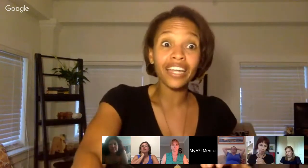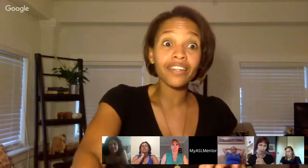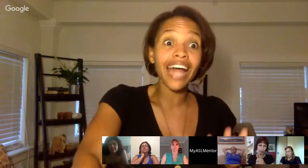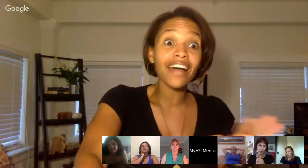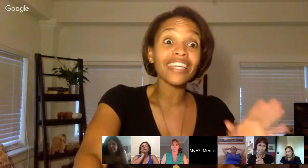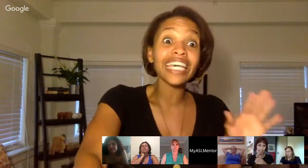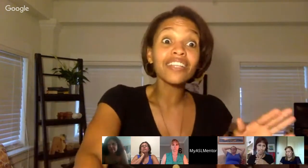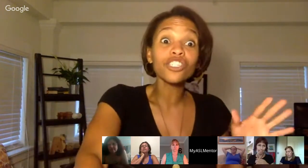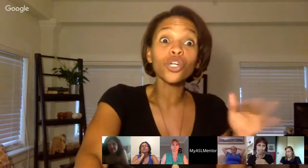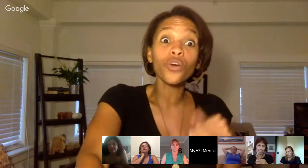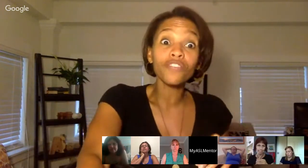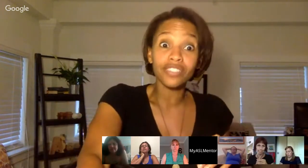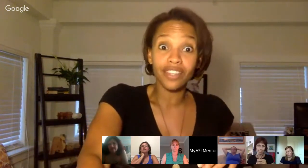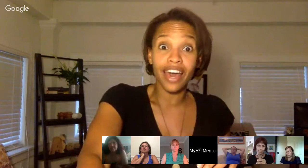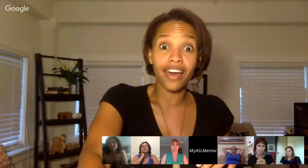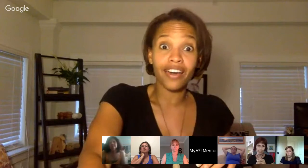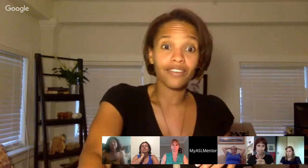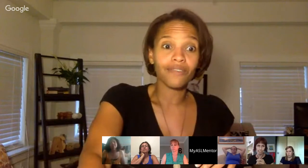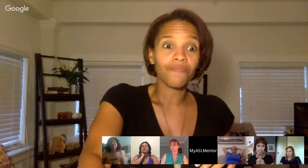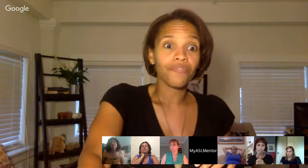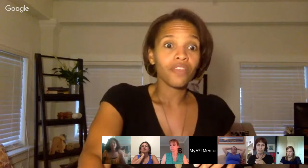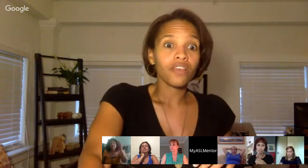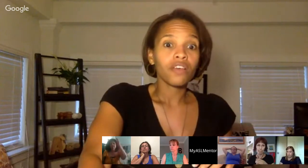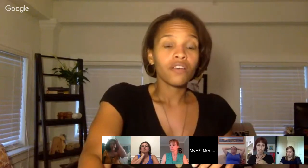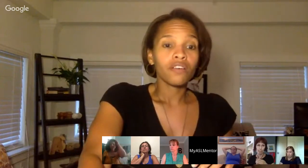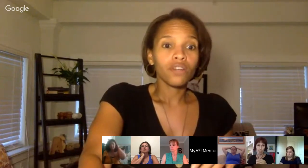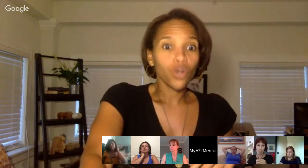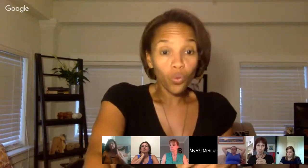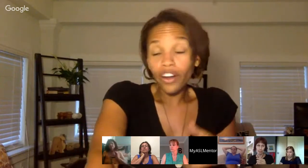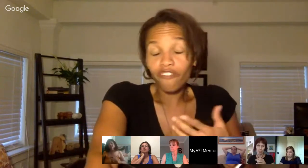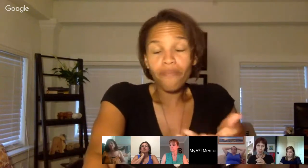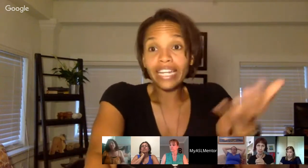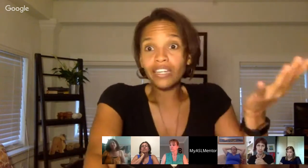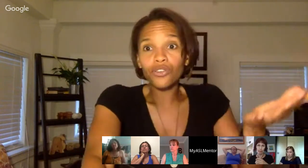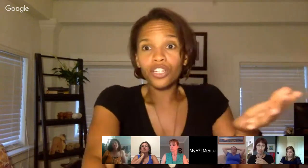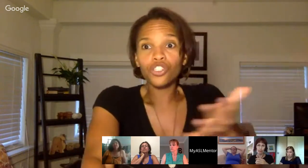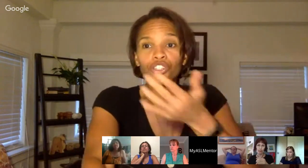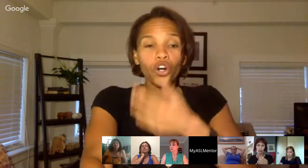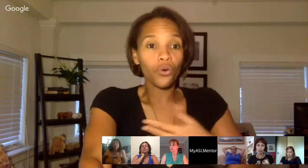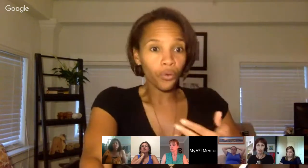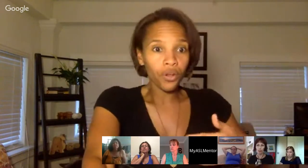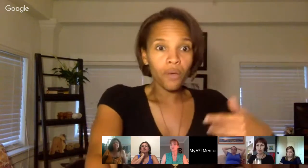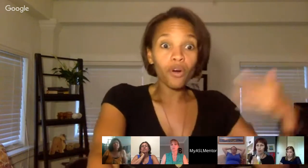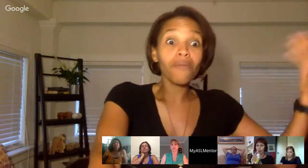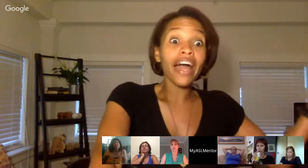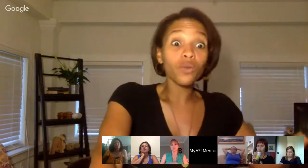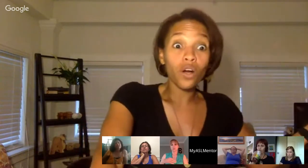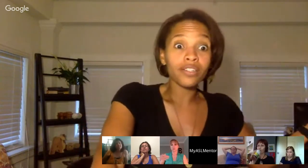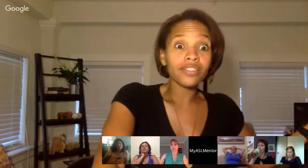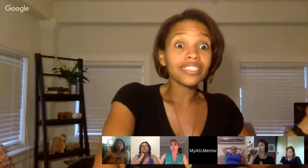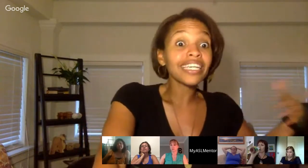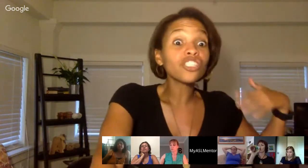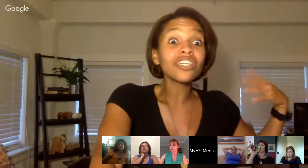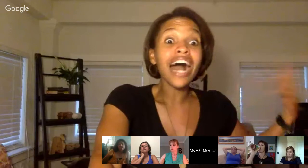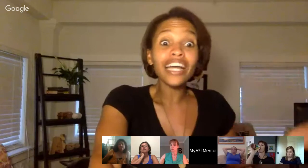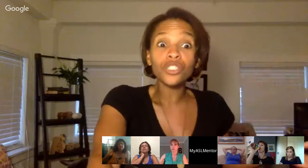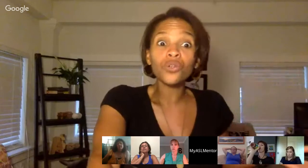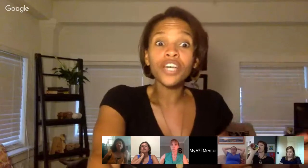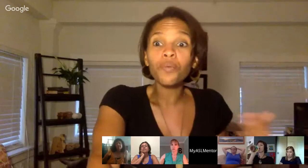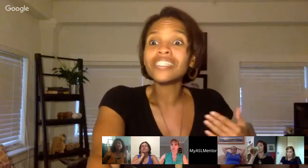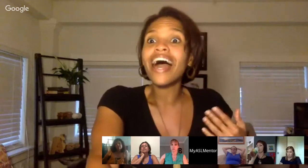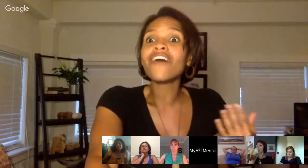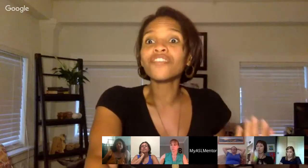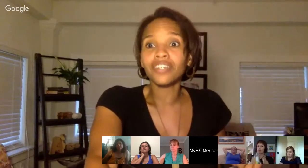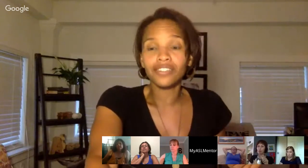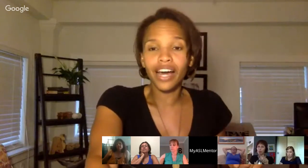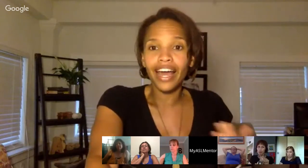and again, the English equivalent to that, one of many, you could do your own, but mine was, teaching high school,